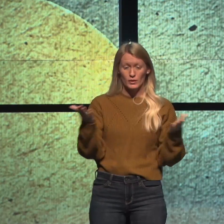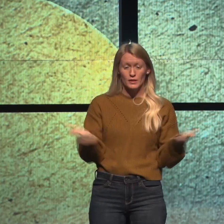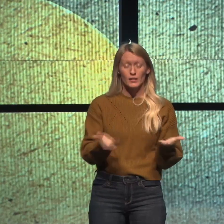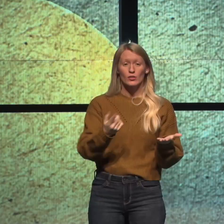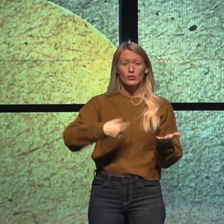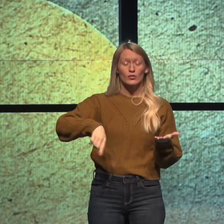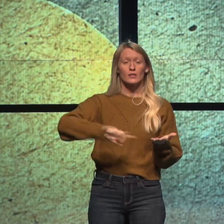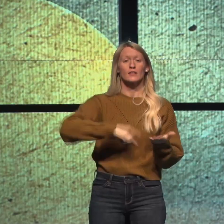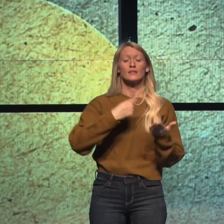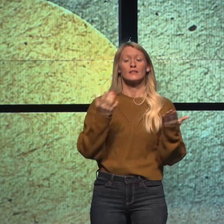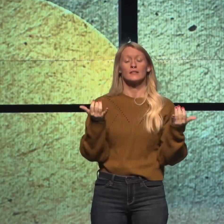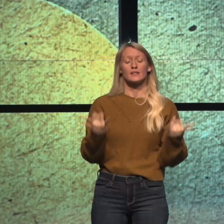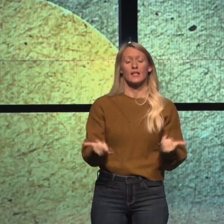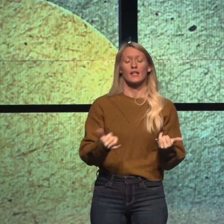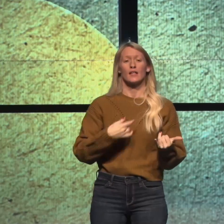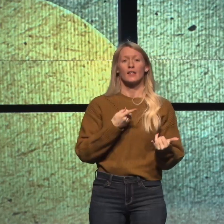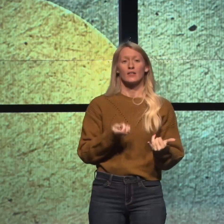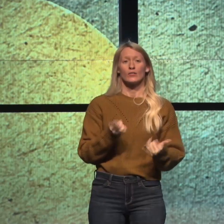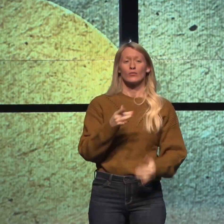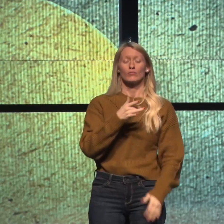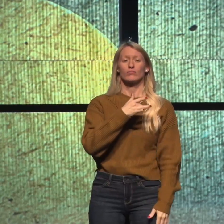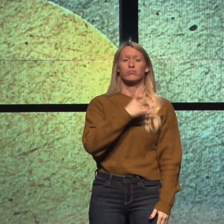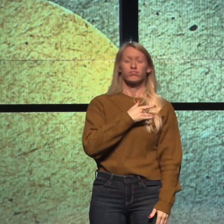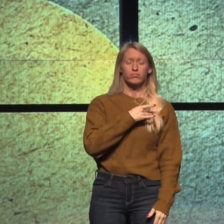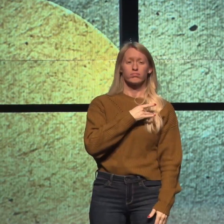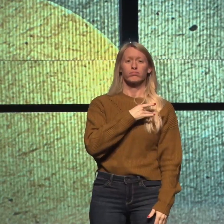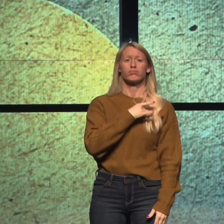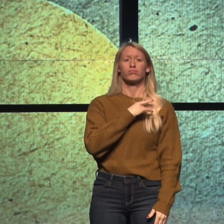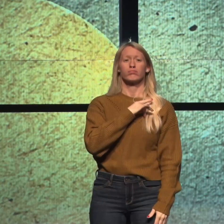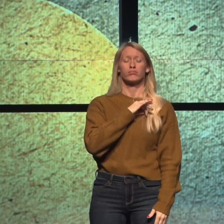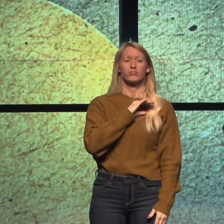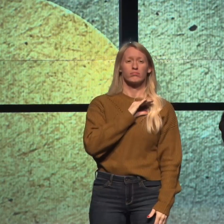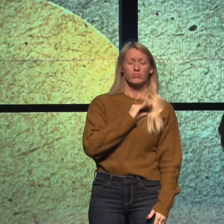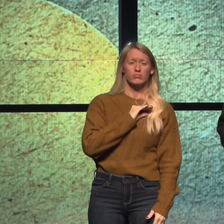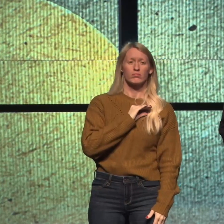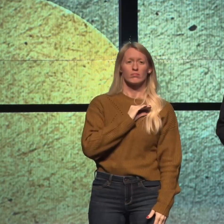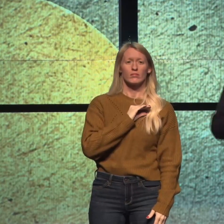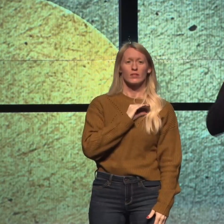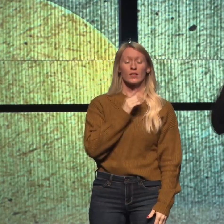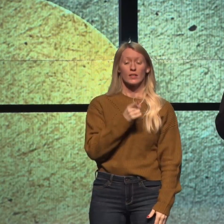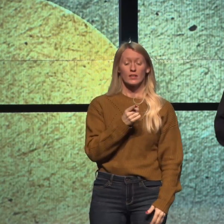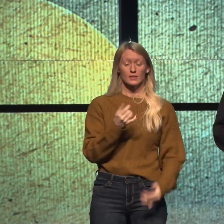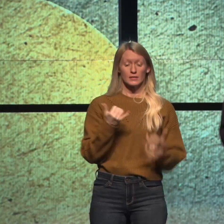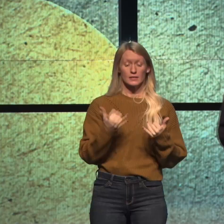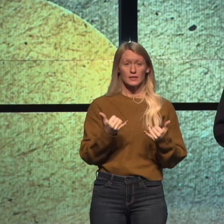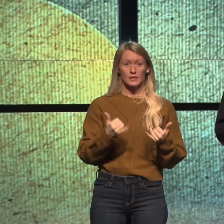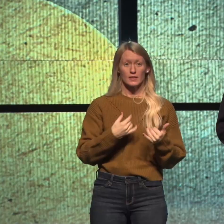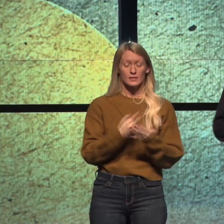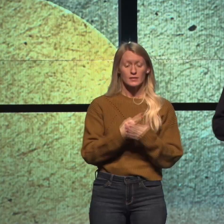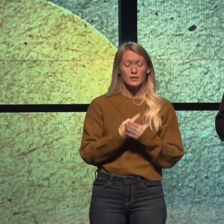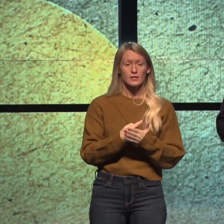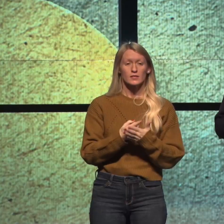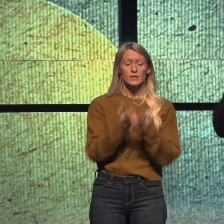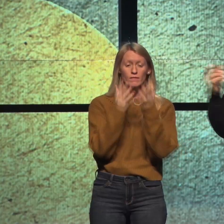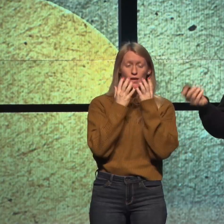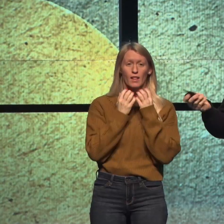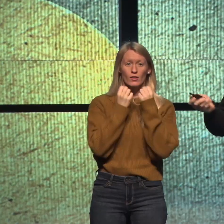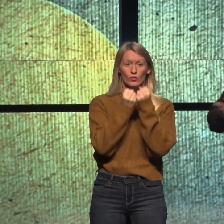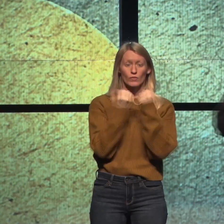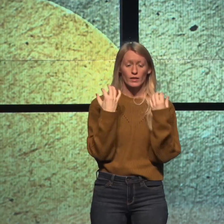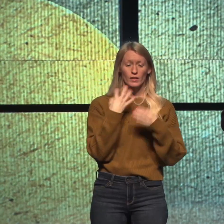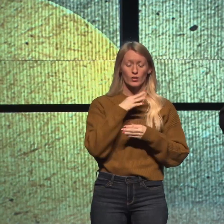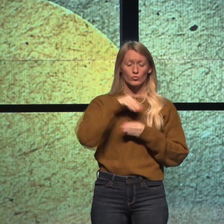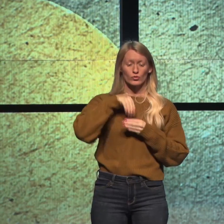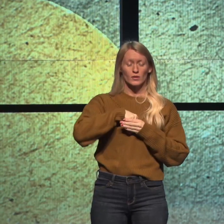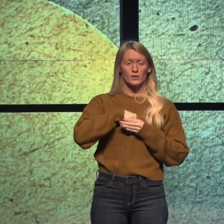heavy, heavy hearts. And so today we're going to talk very real about this value of inclusion, why it's important. And I want to prepare